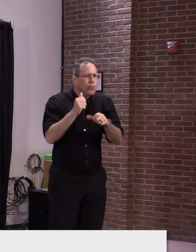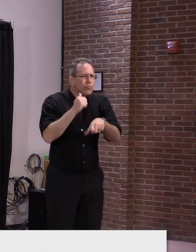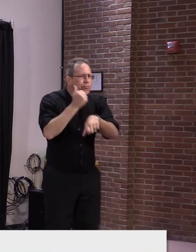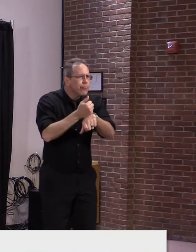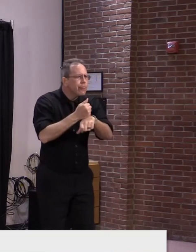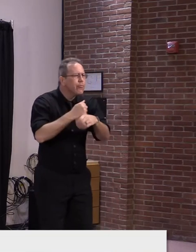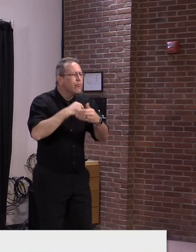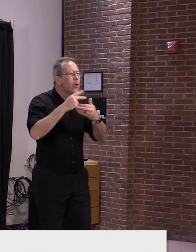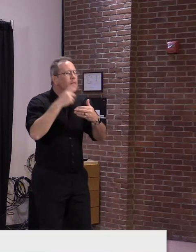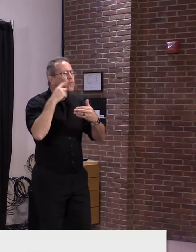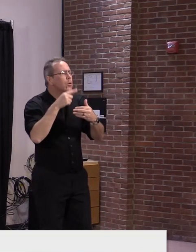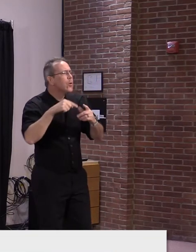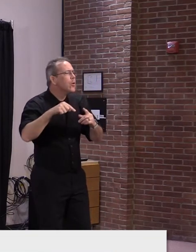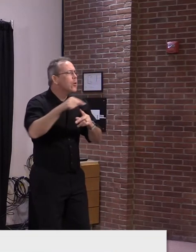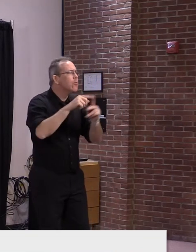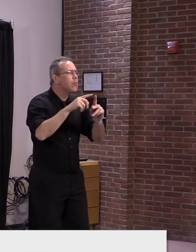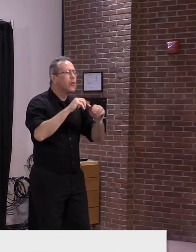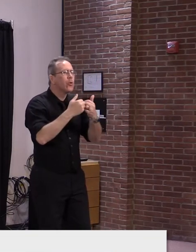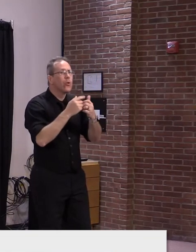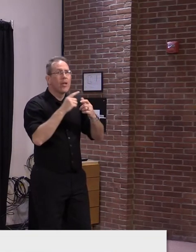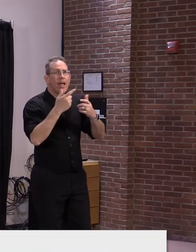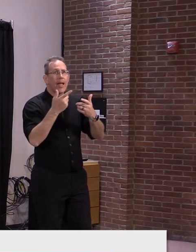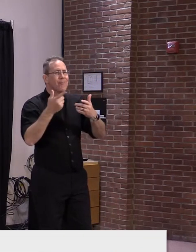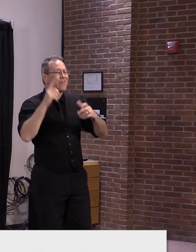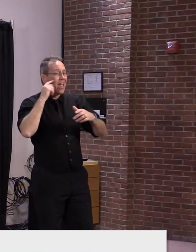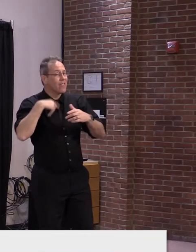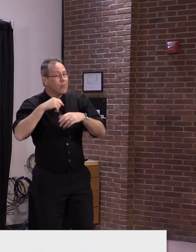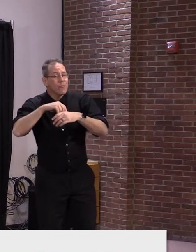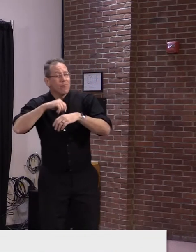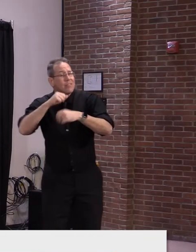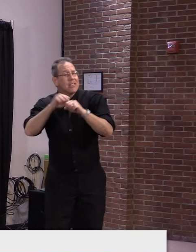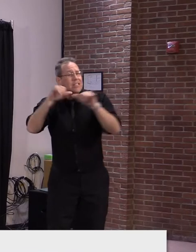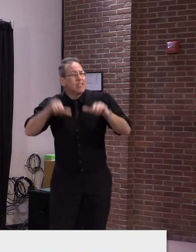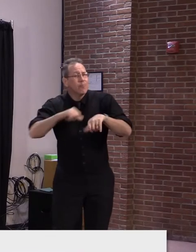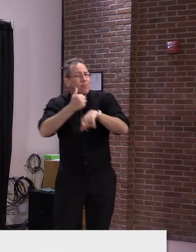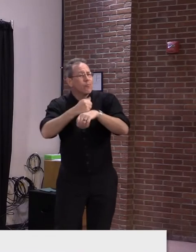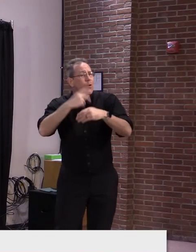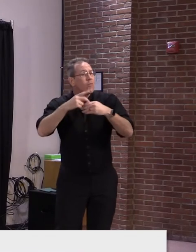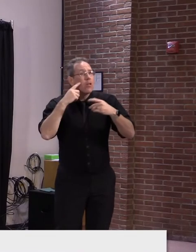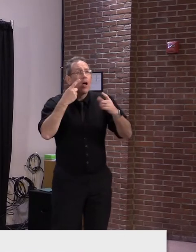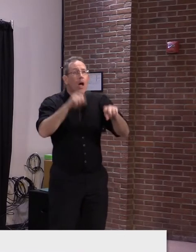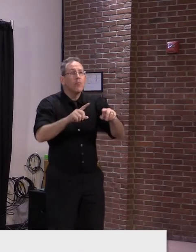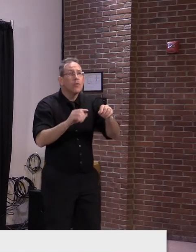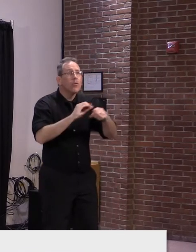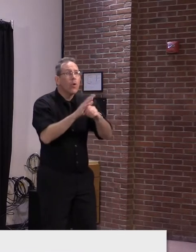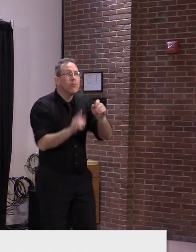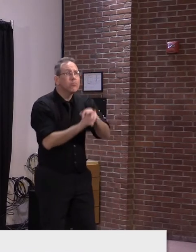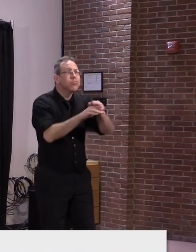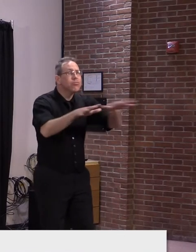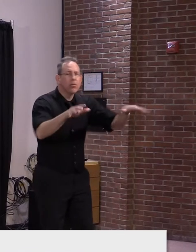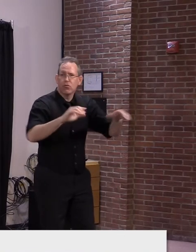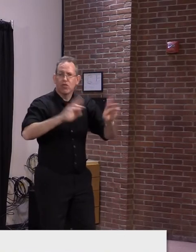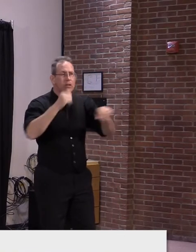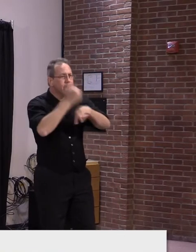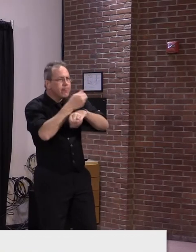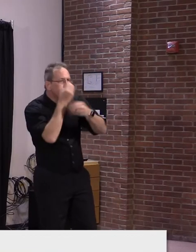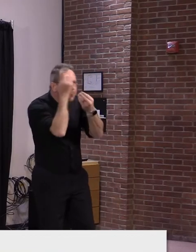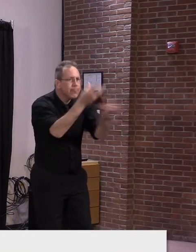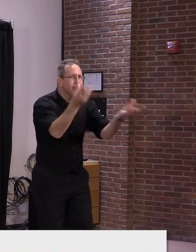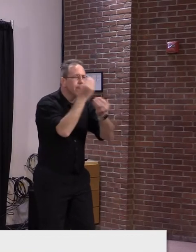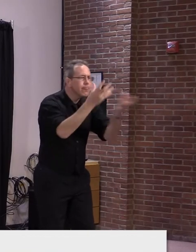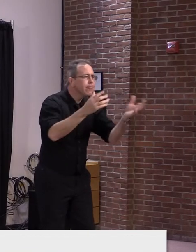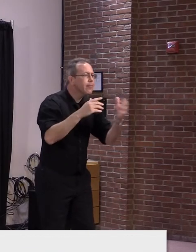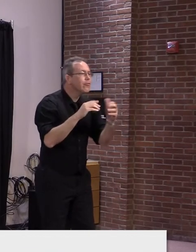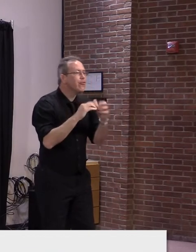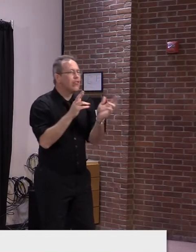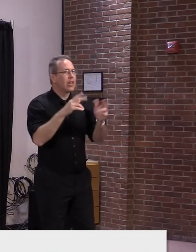response versus, you know, what do you envision further unwinding and rolling up now that